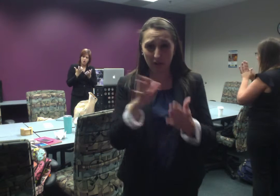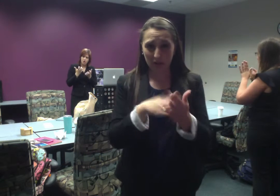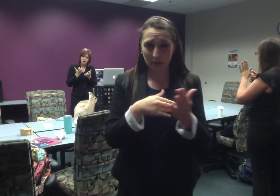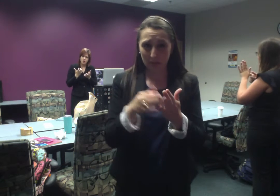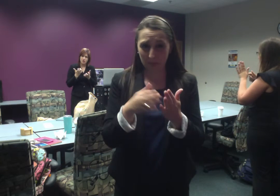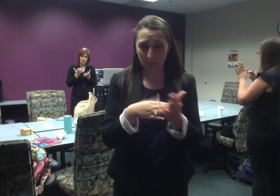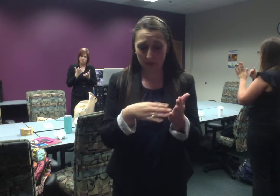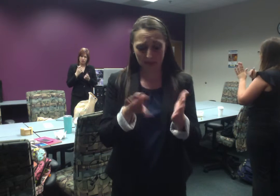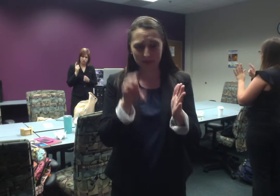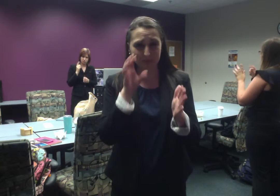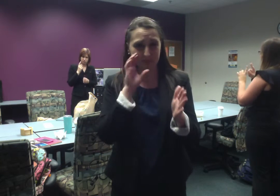Adam.